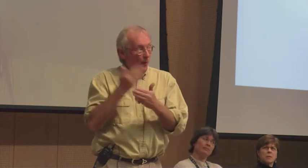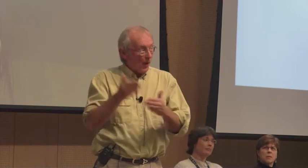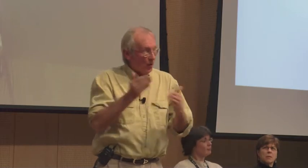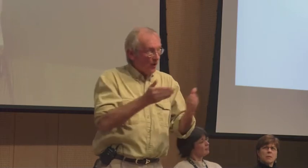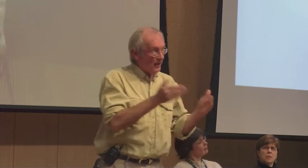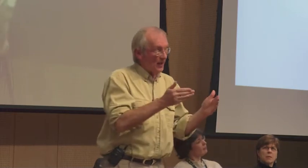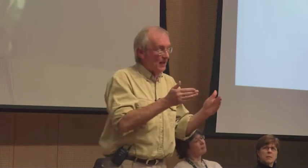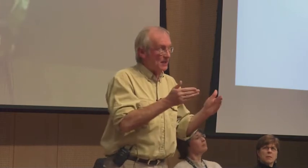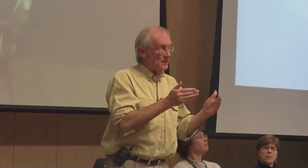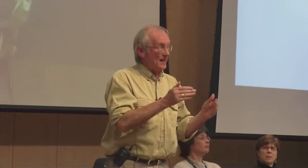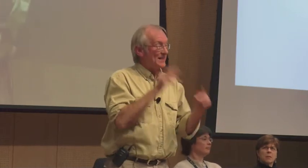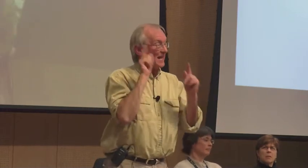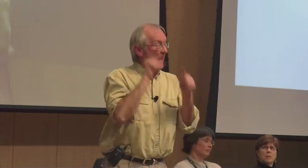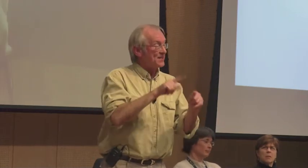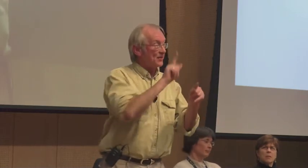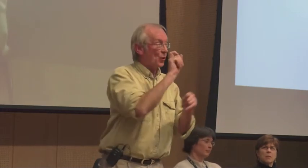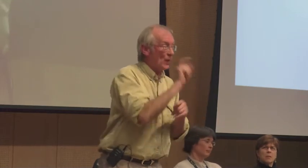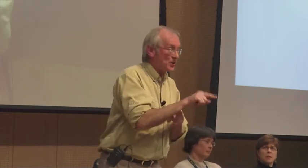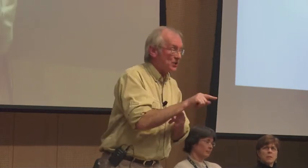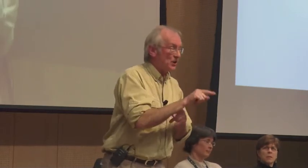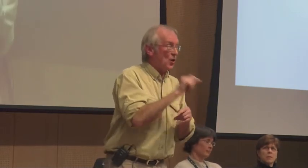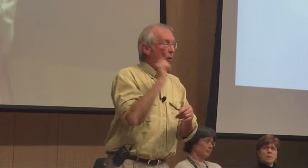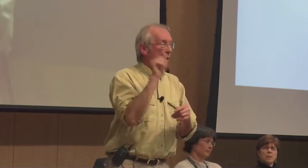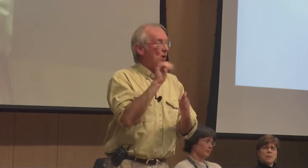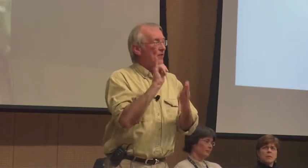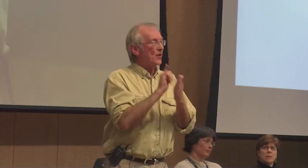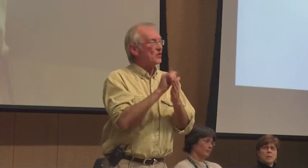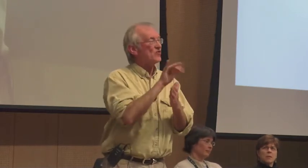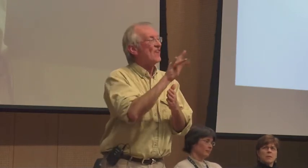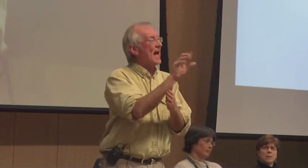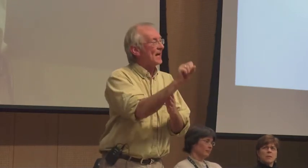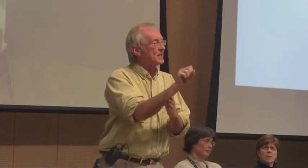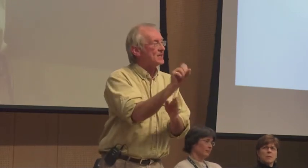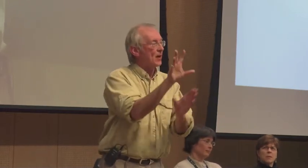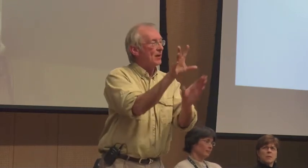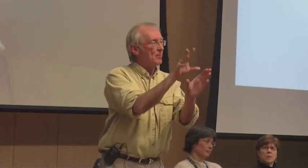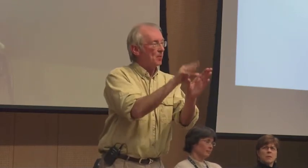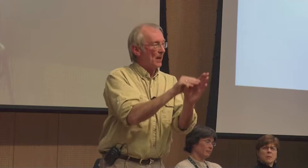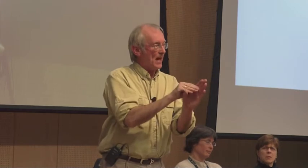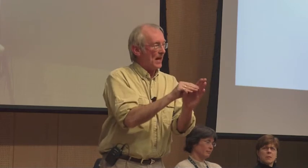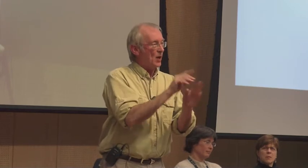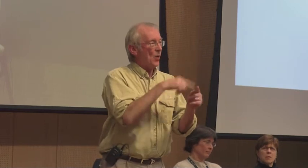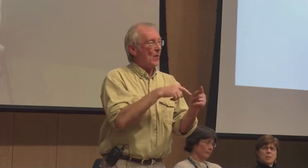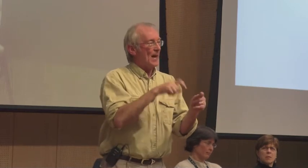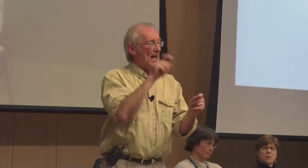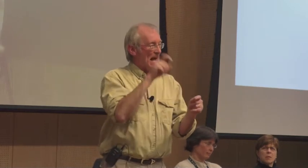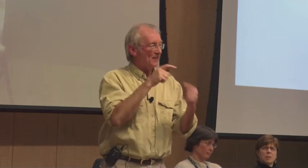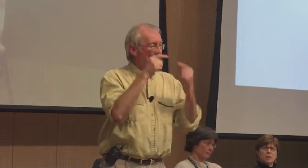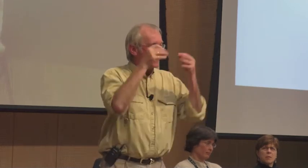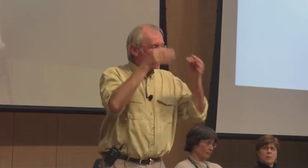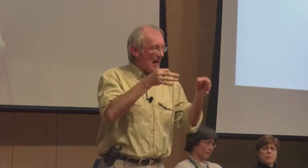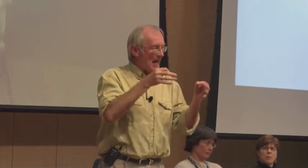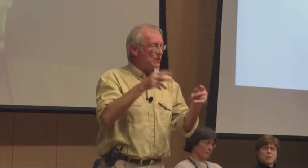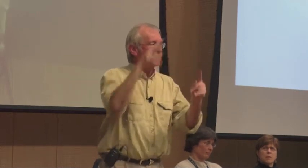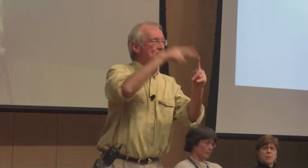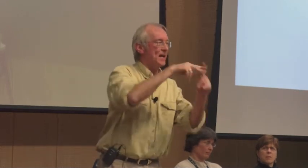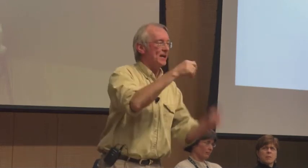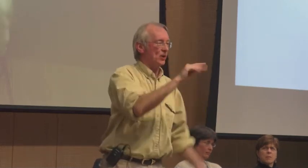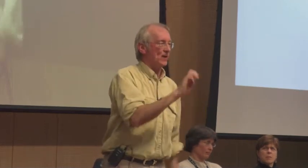well organized? Did it answer the question? All of those factors are in play when I have to decide to assign a